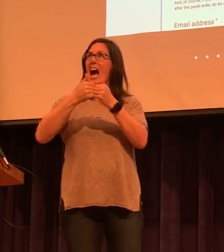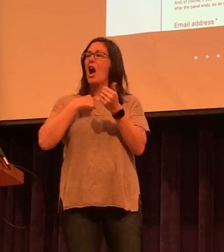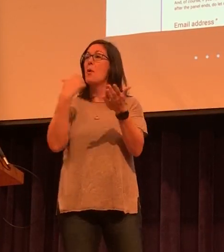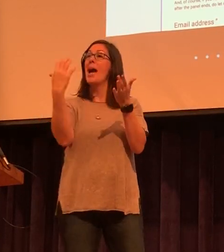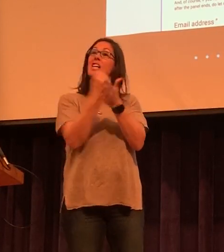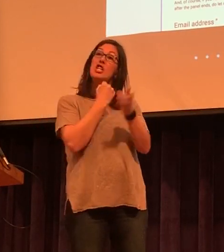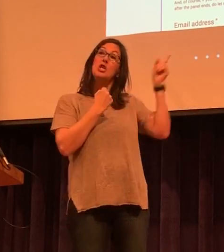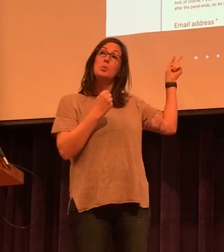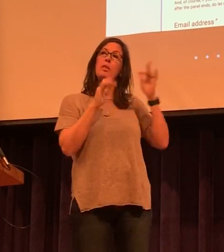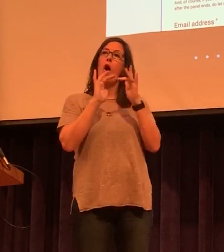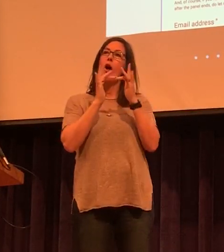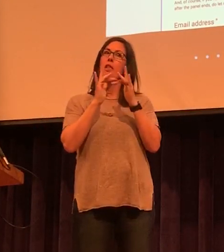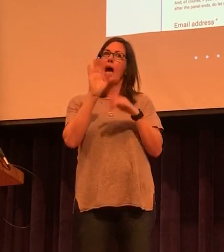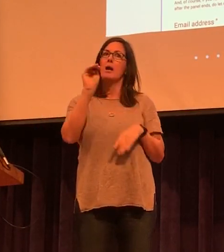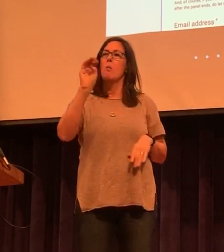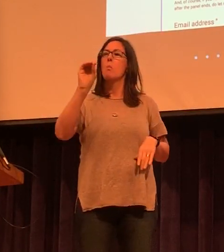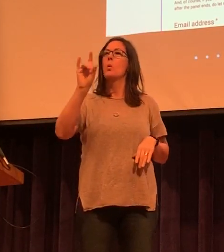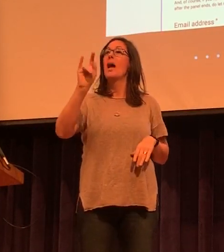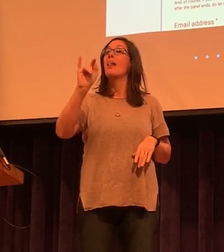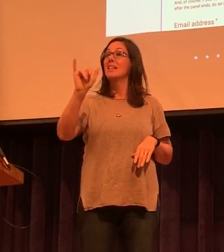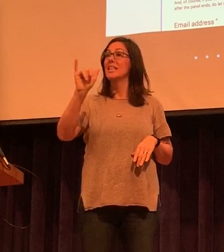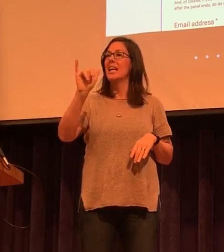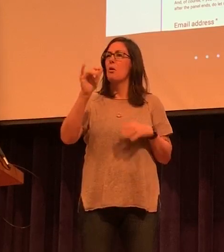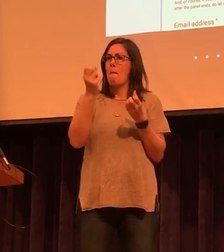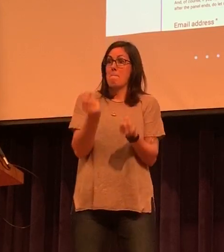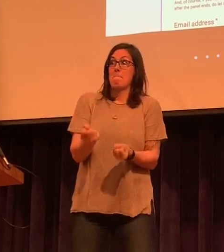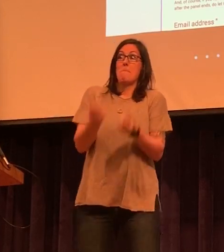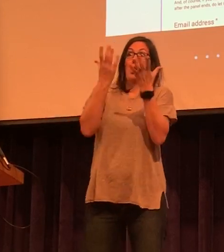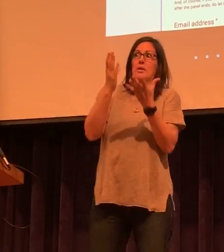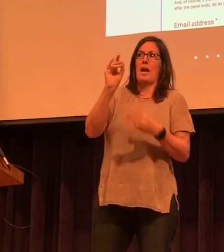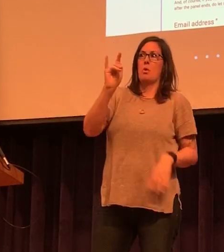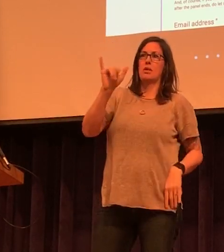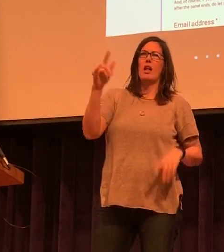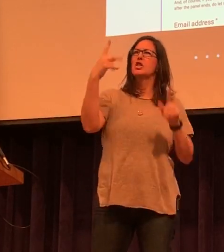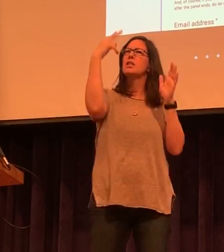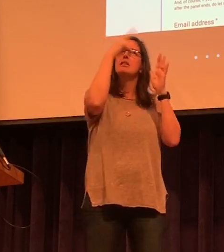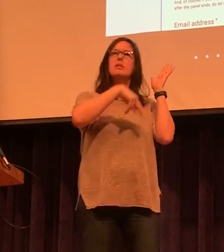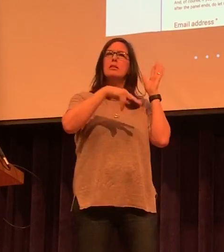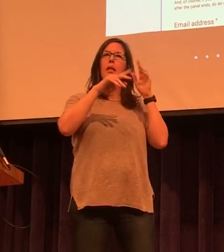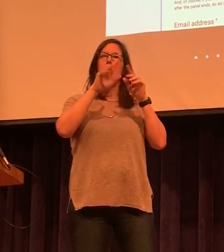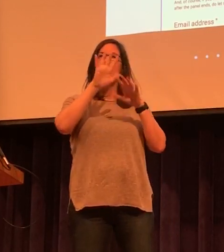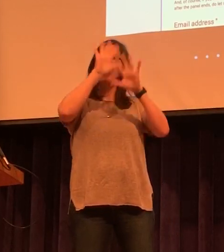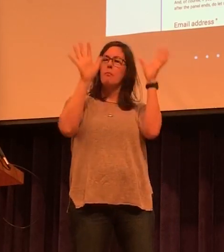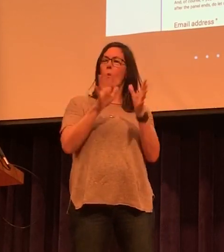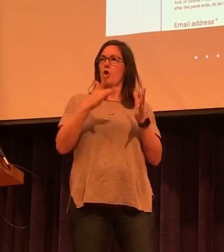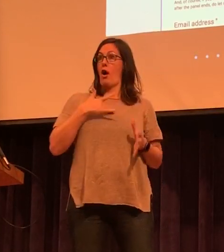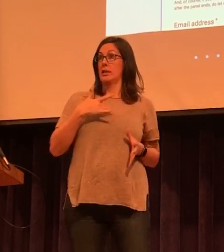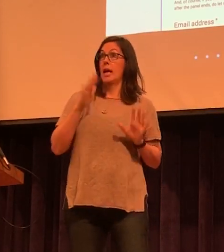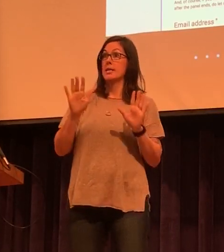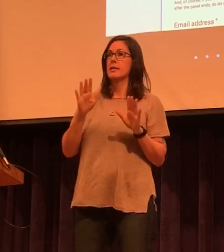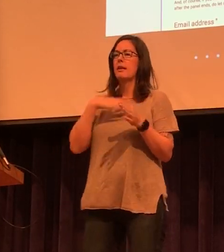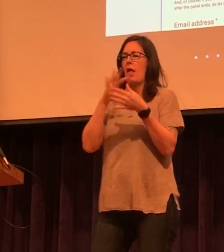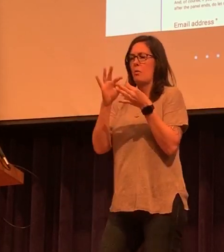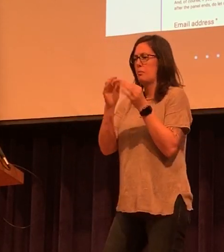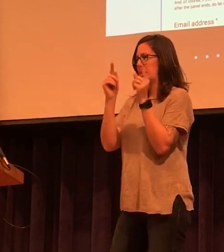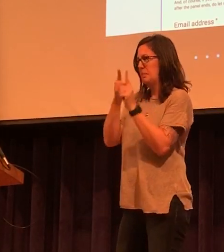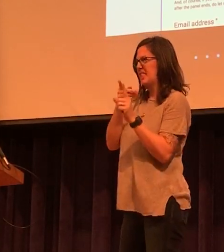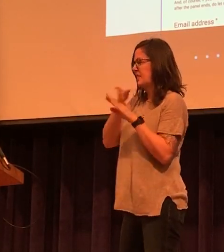is not to read the text. The point is to see how I use an online modality in a multimodal way.